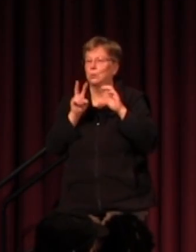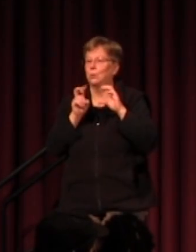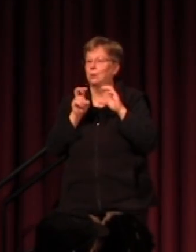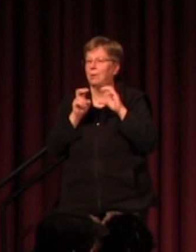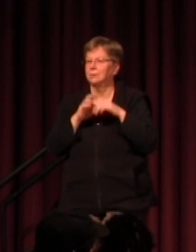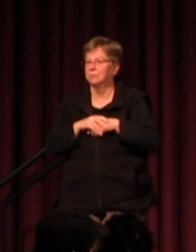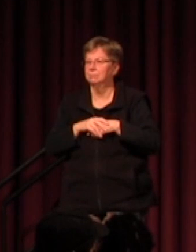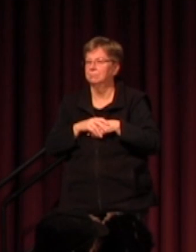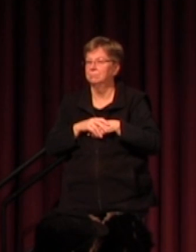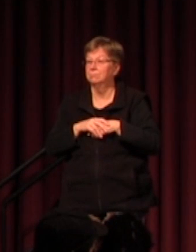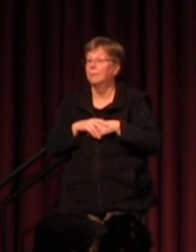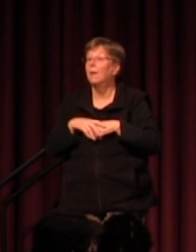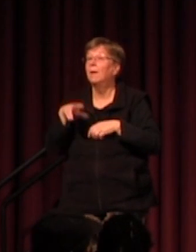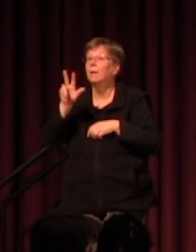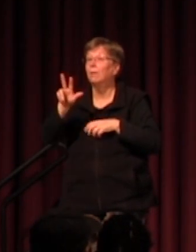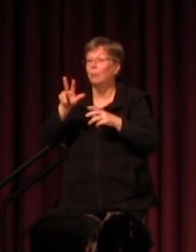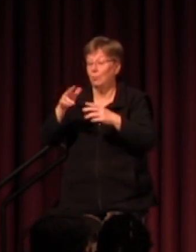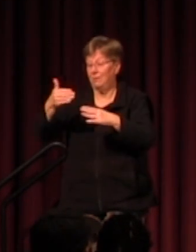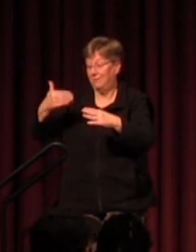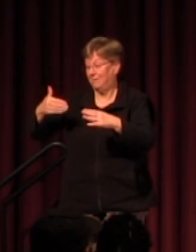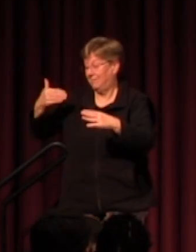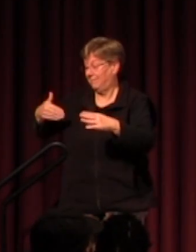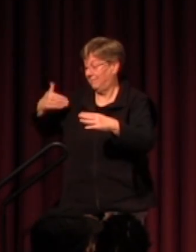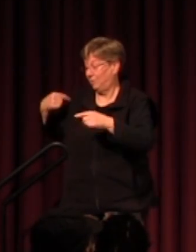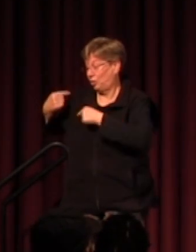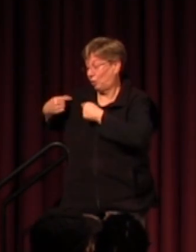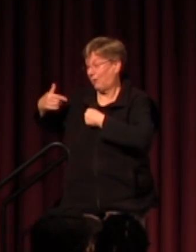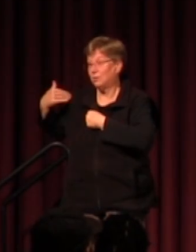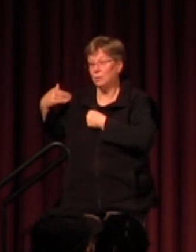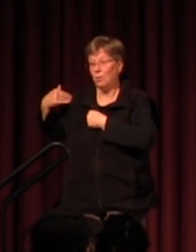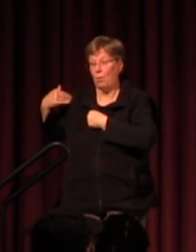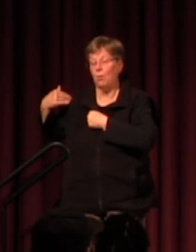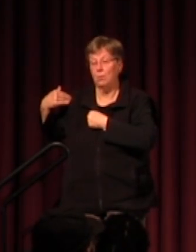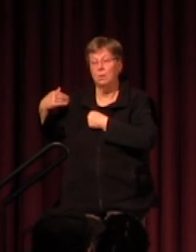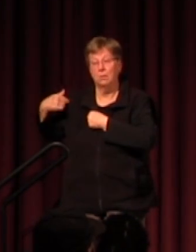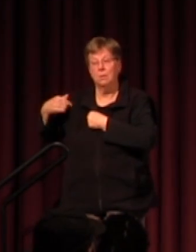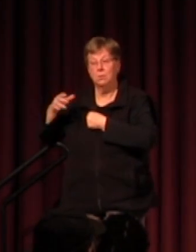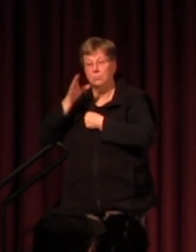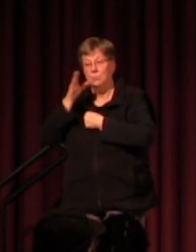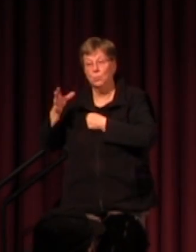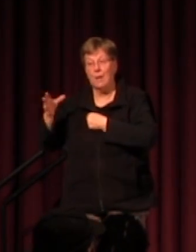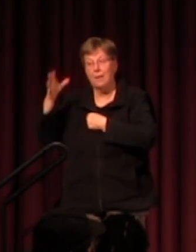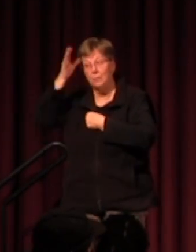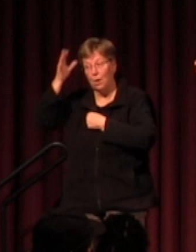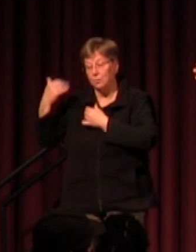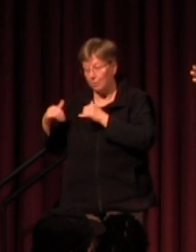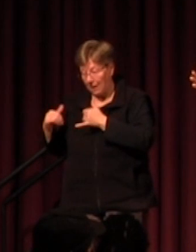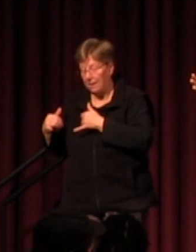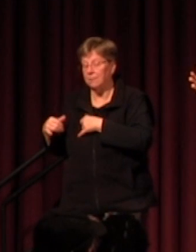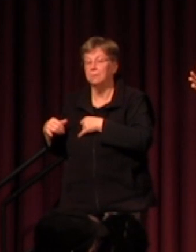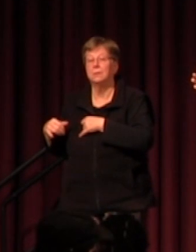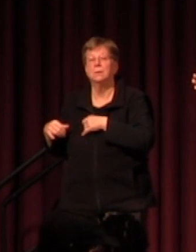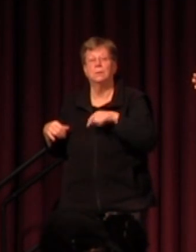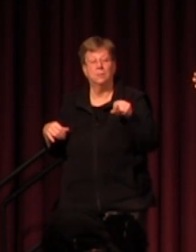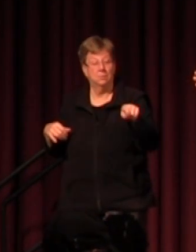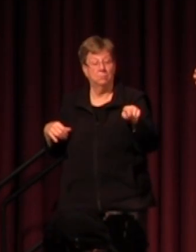3 generations ago, our grandparents are playing. One set of